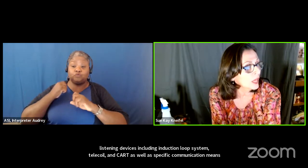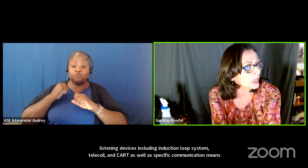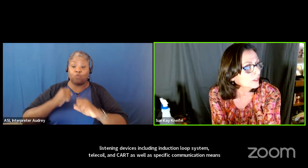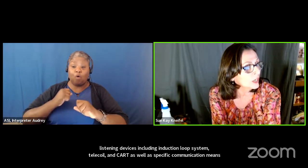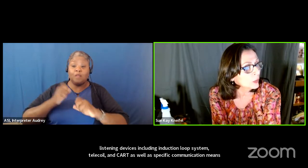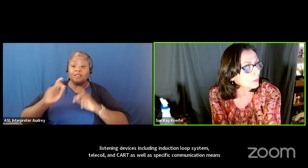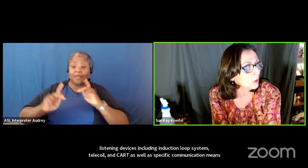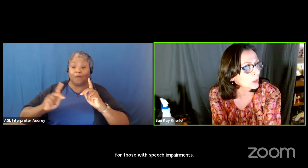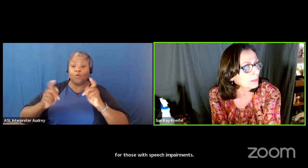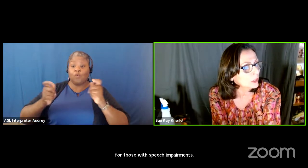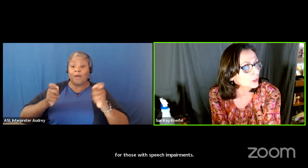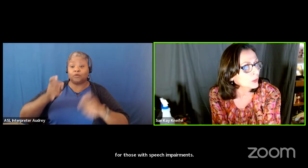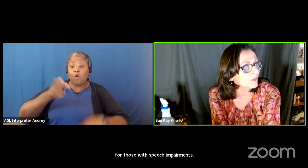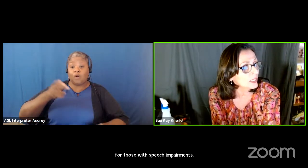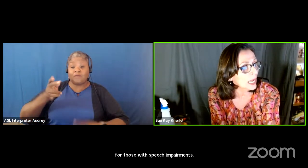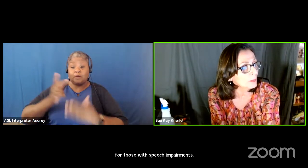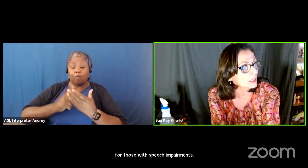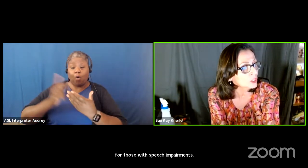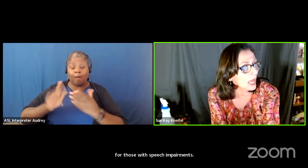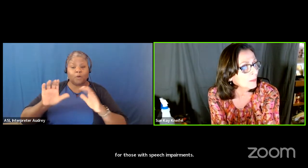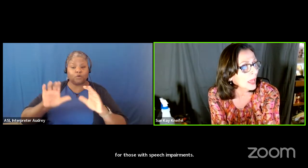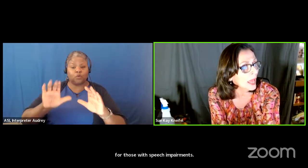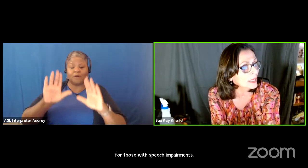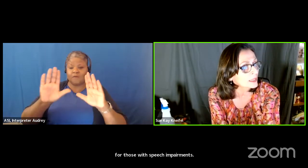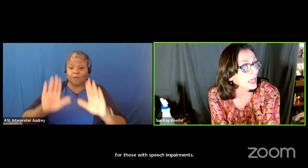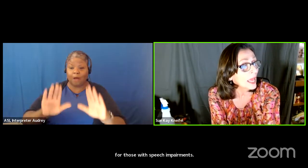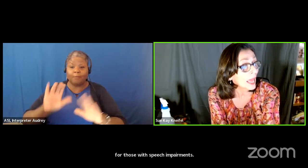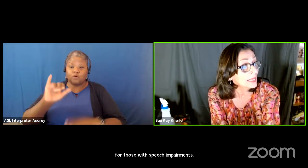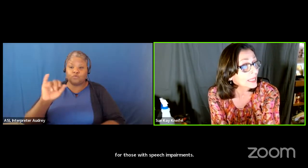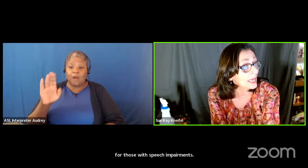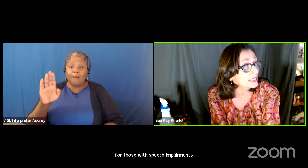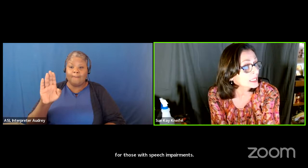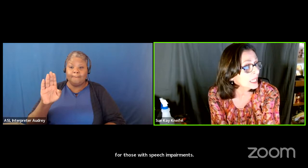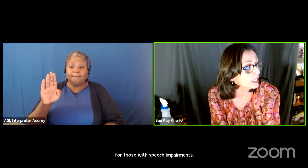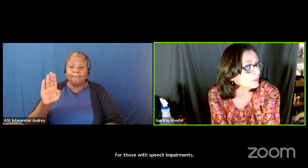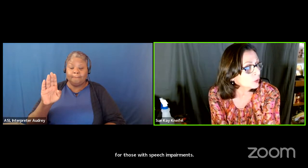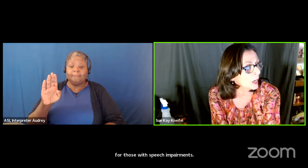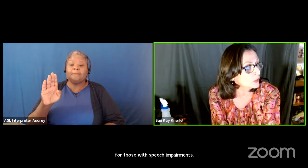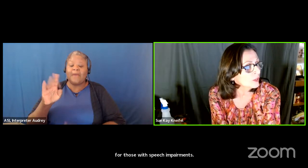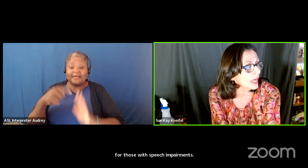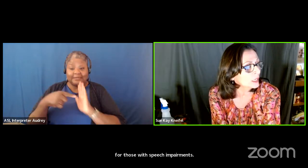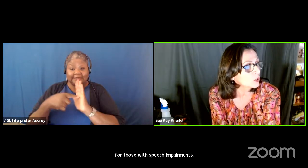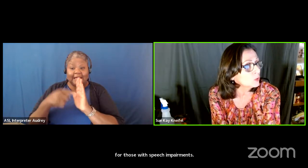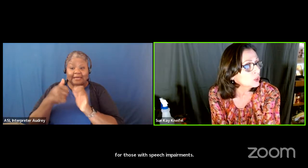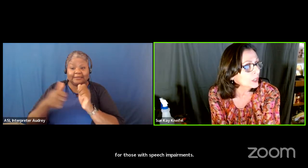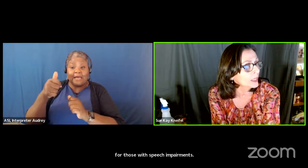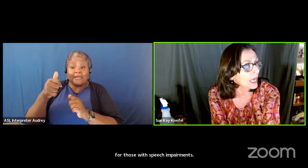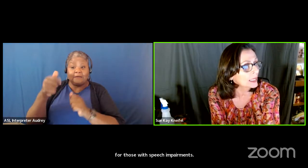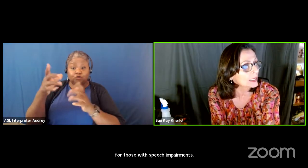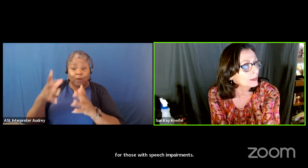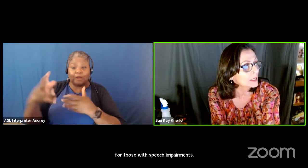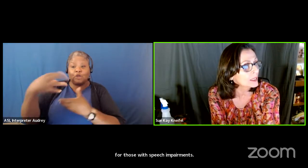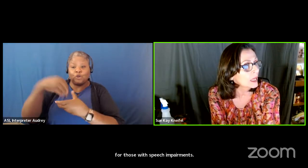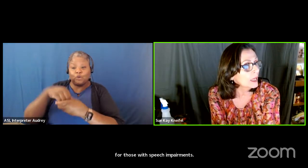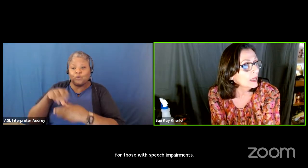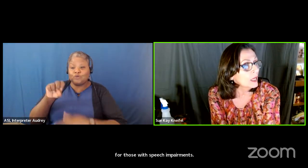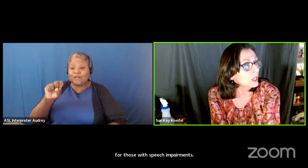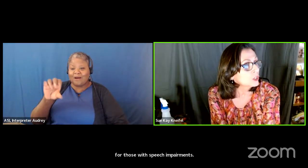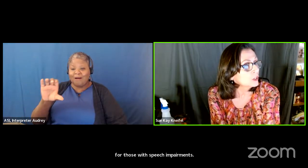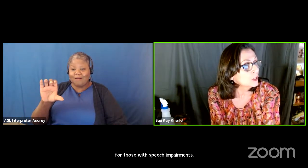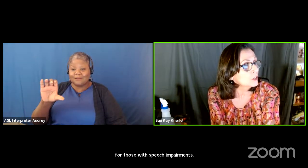who manage the Hard of Hearing program are doing a phenomenal job as executive director. That includes Sherry